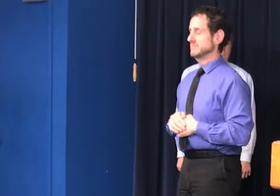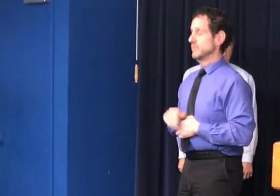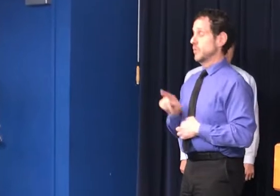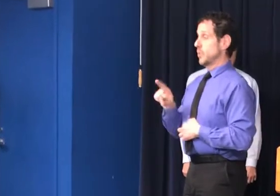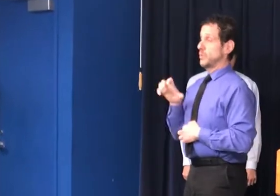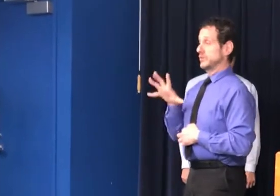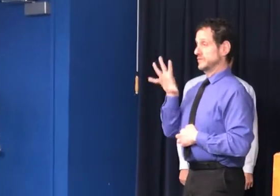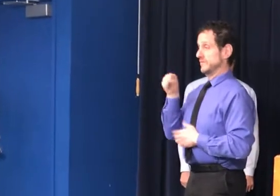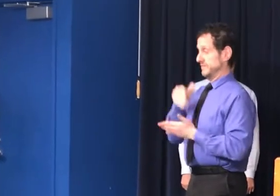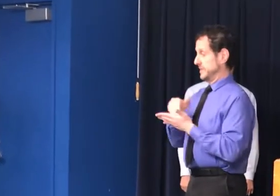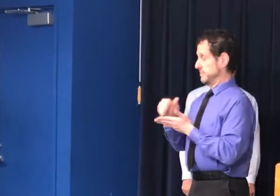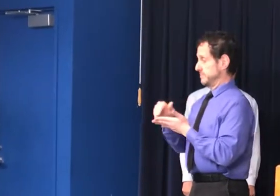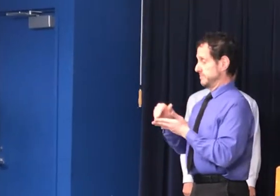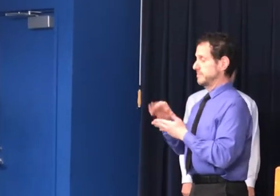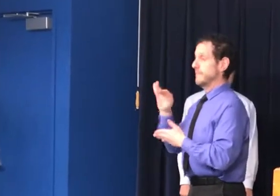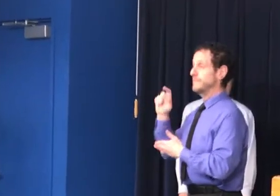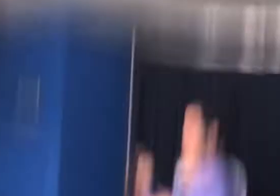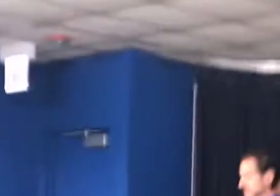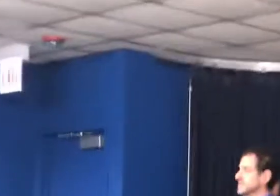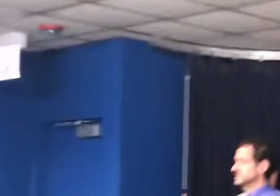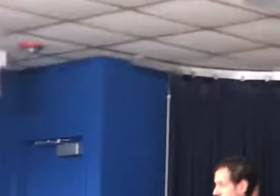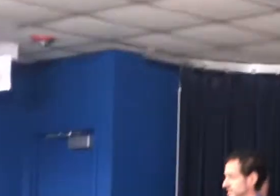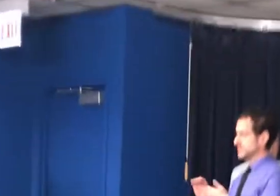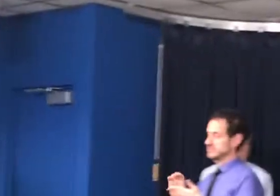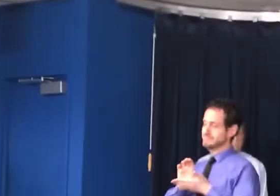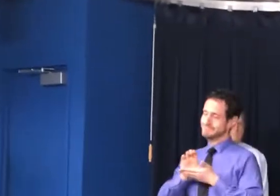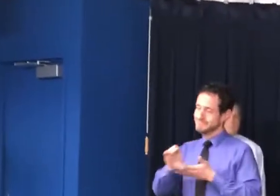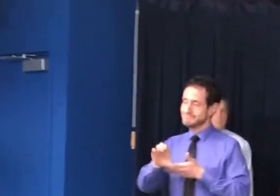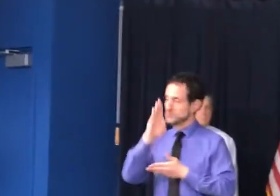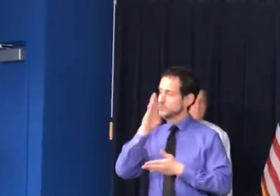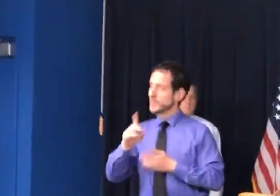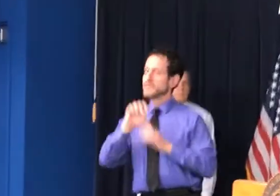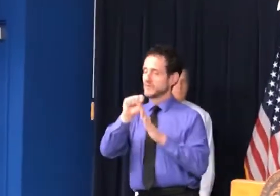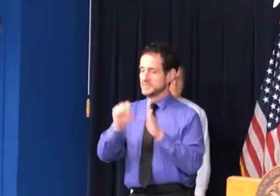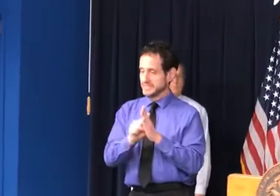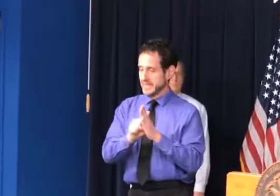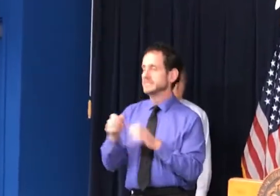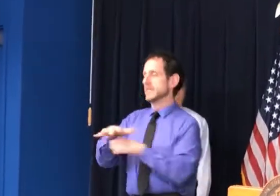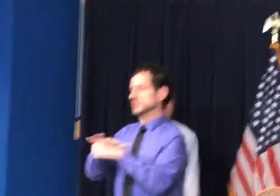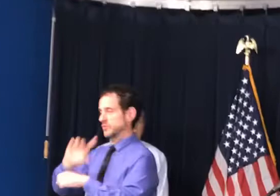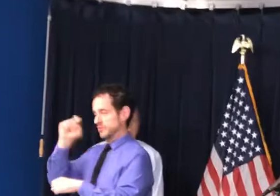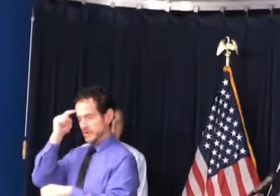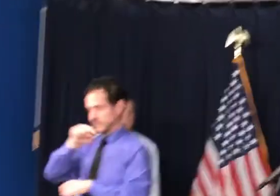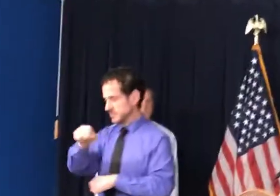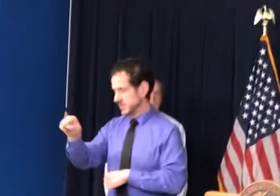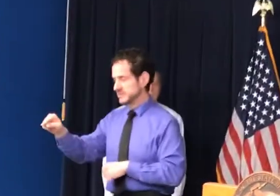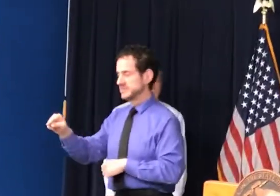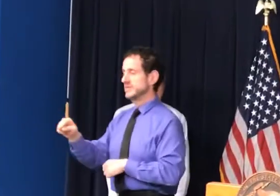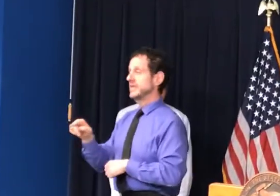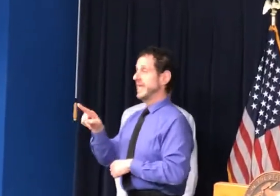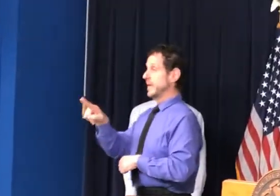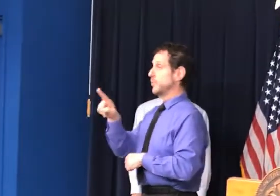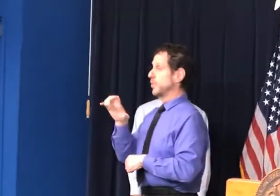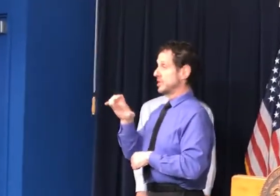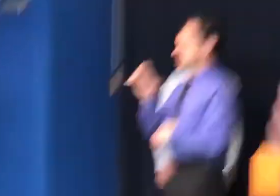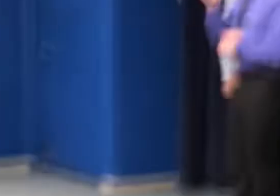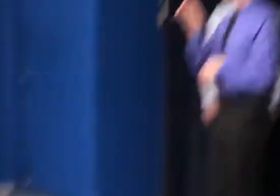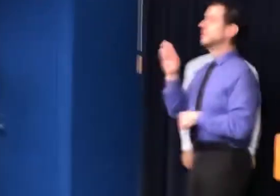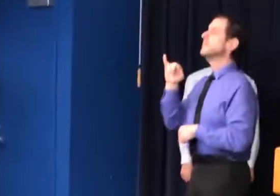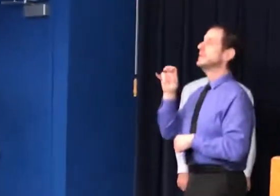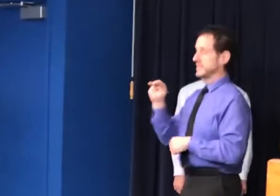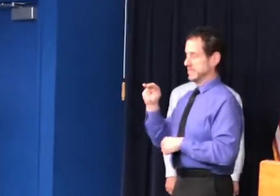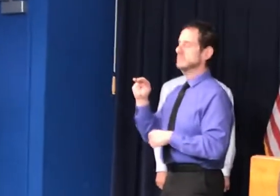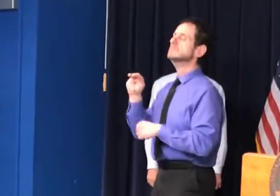billion directly in state and local governments and $100 billion in our national healthcare